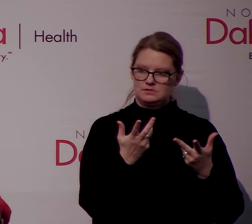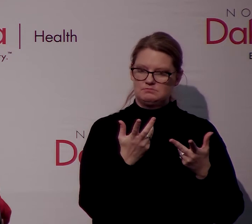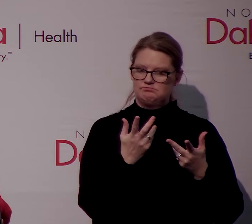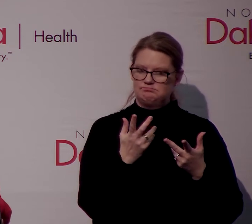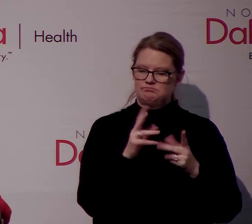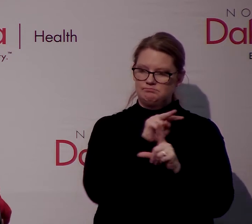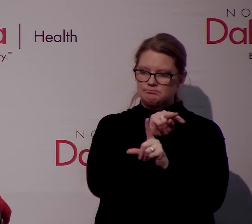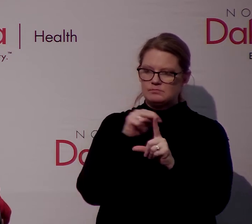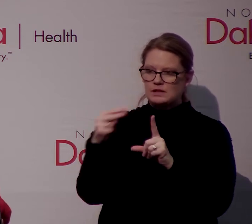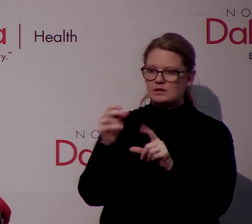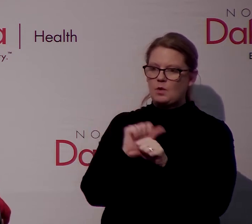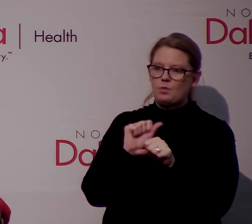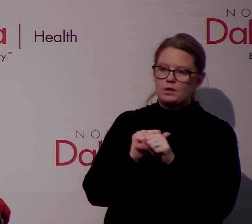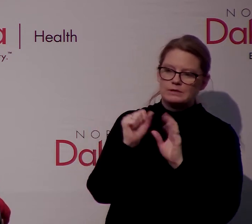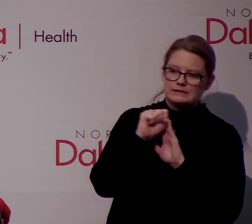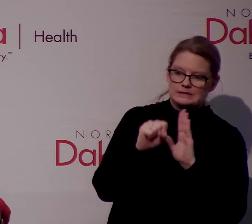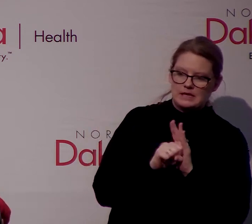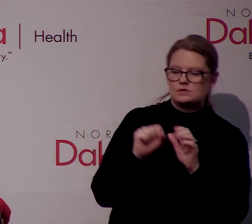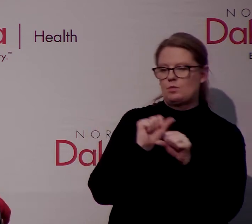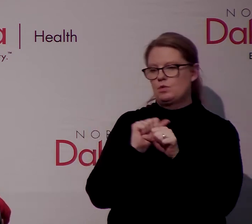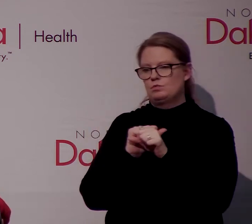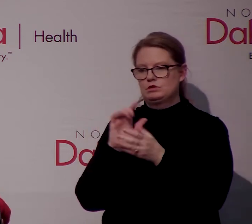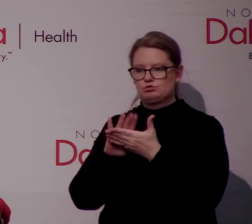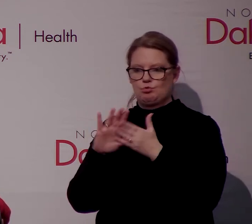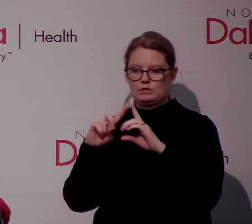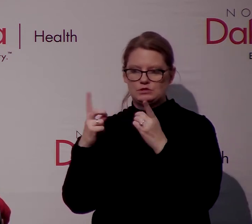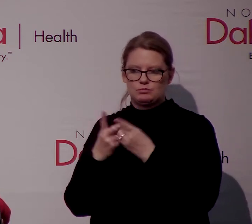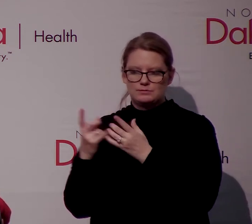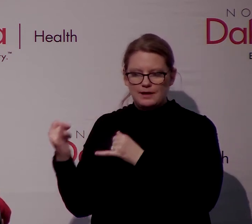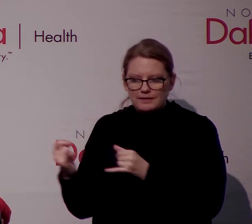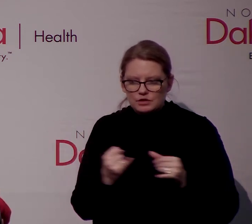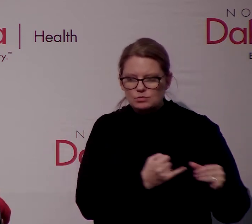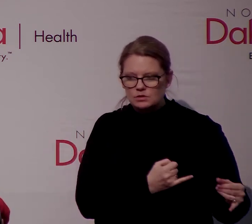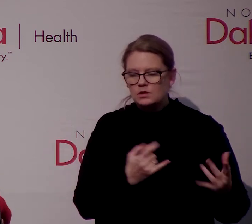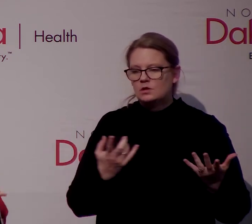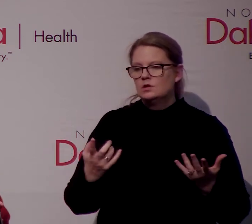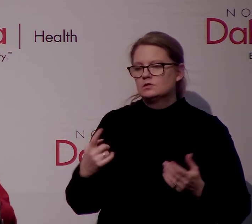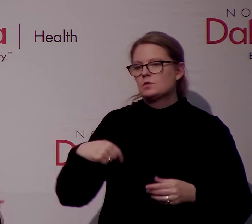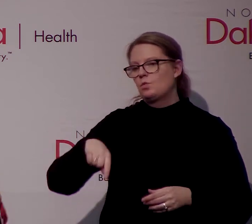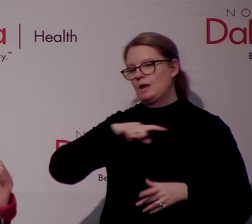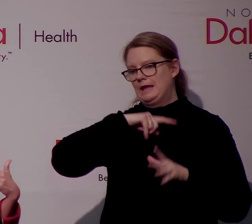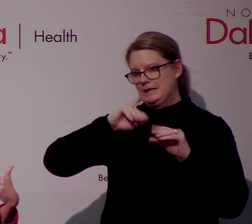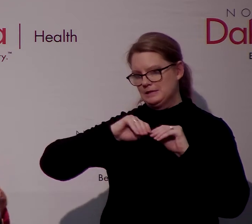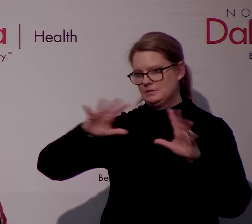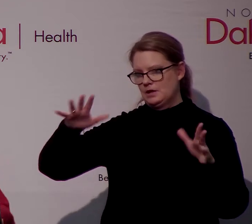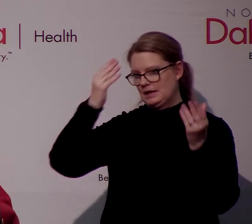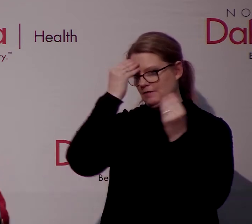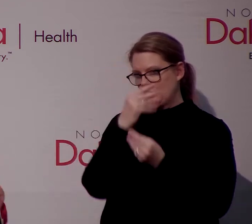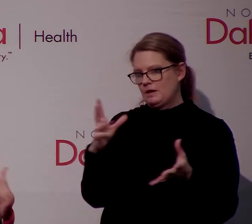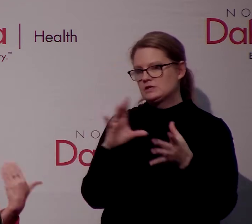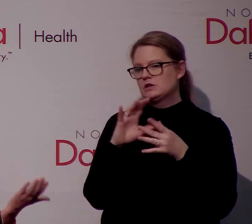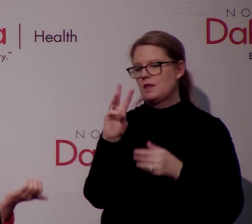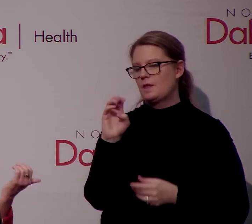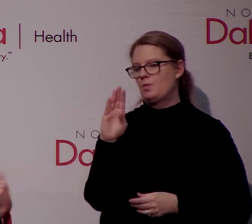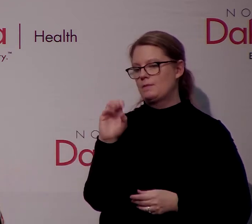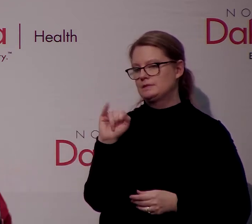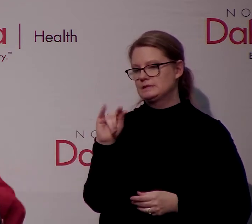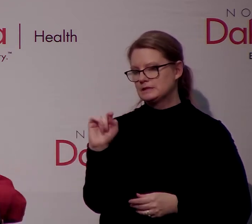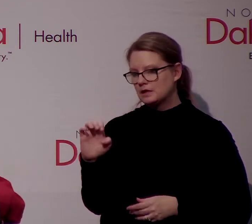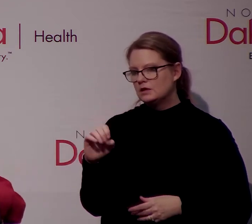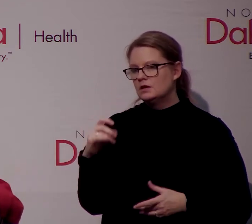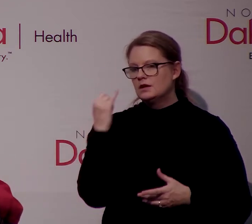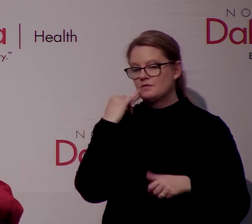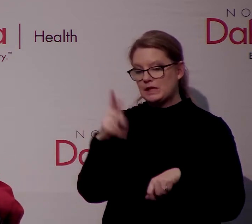states who will then work with school districts on an individual basis. So we have put out information about that on our website. In the case of